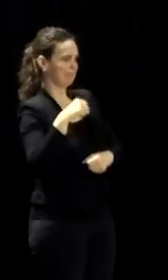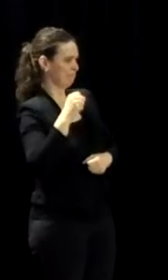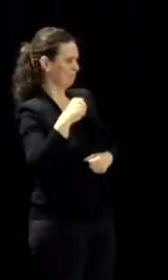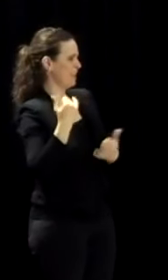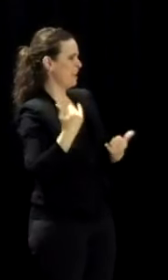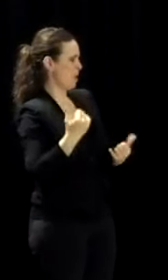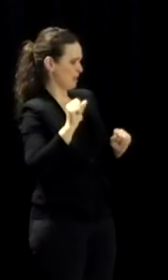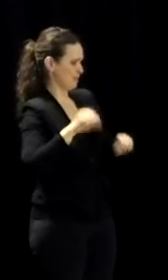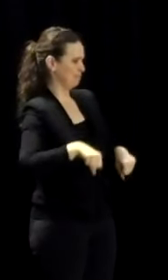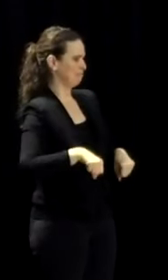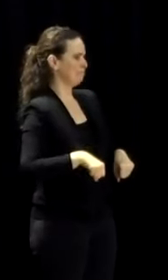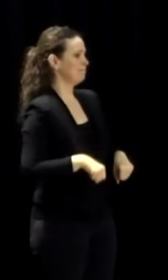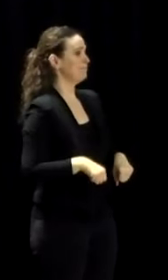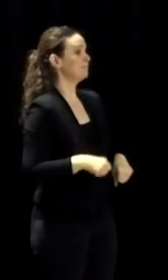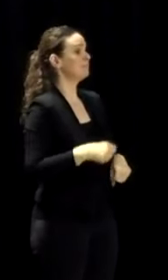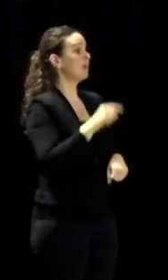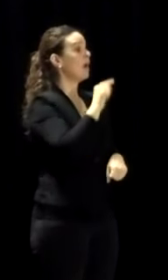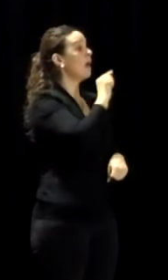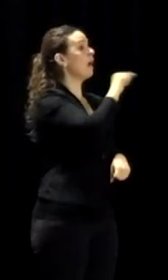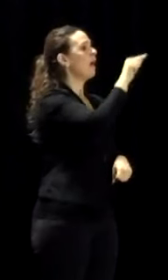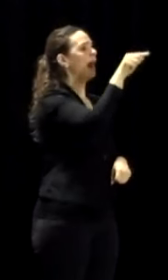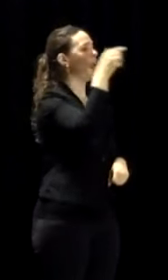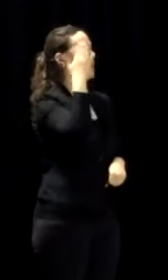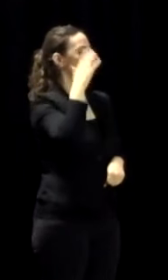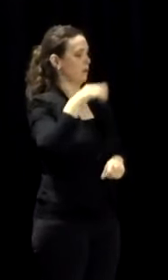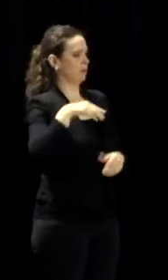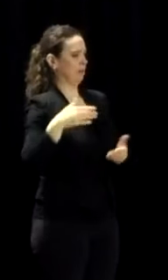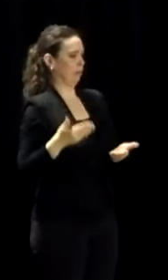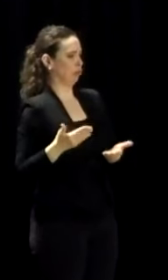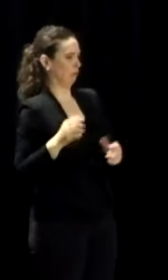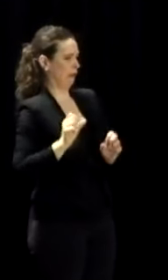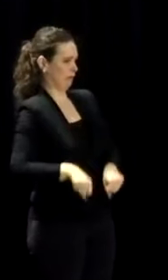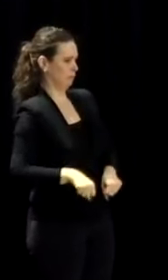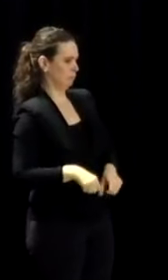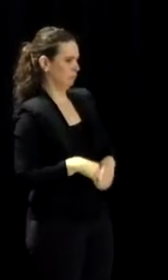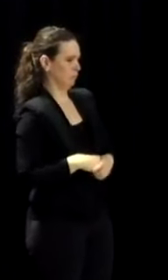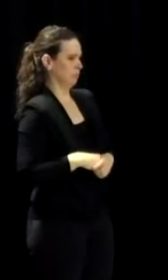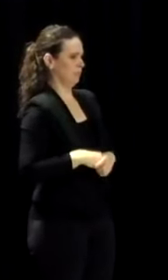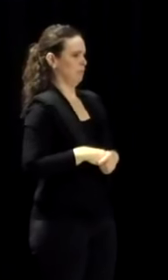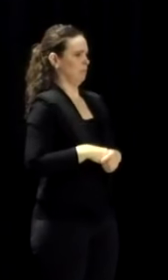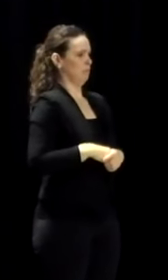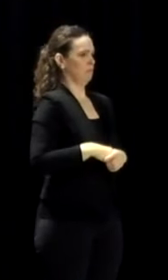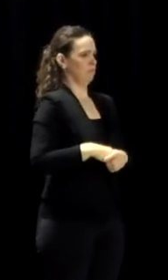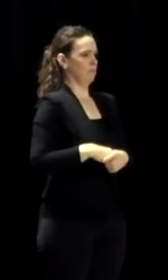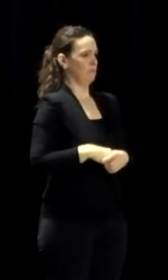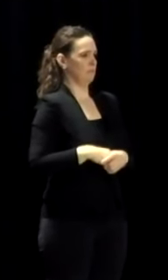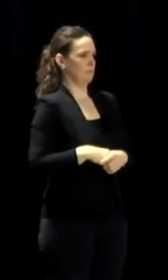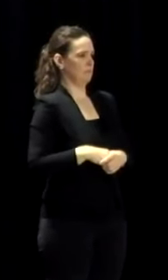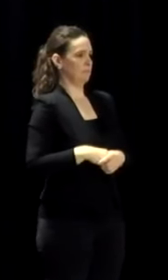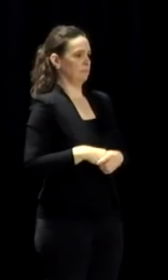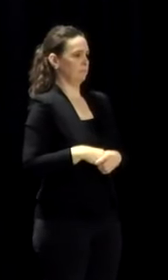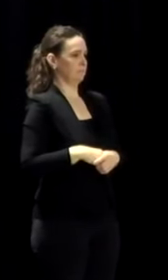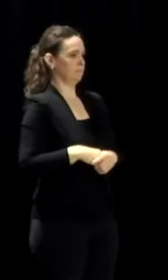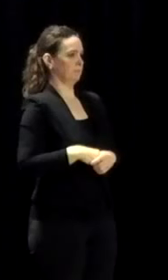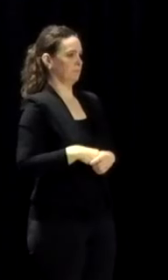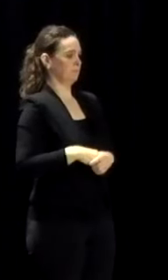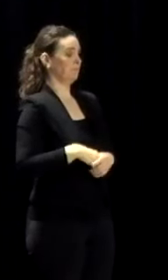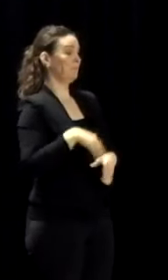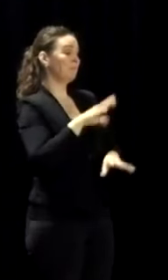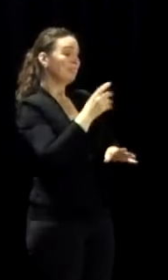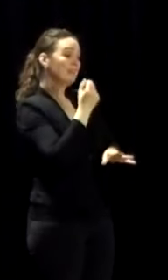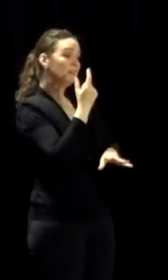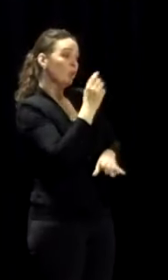facilities. I don't know what Krause's is doing. I heard Krause's is not doing weekends, and depending on where else they